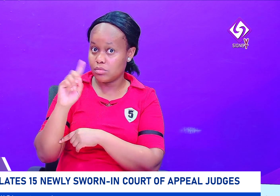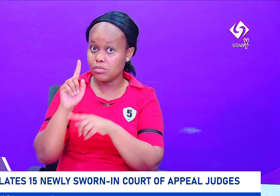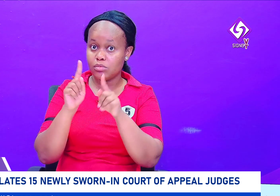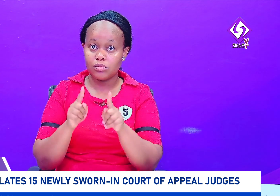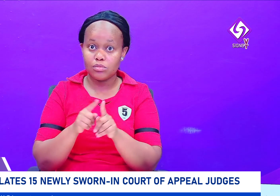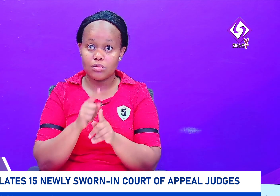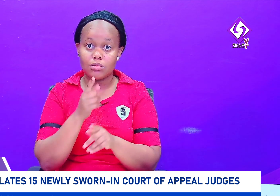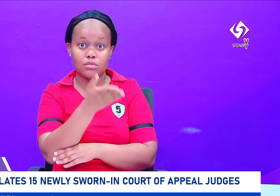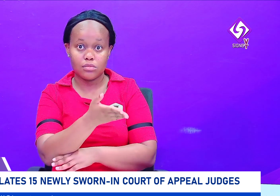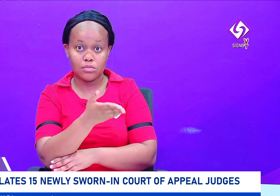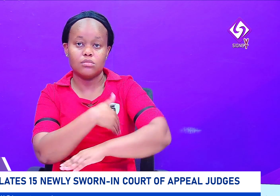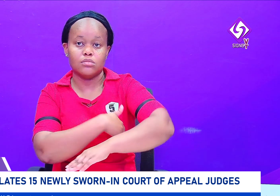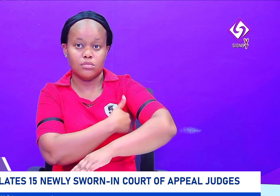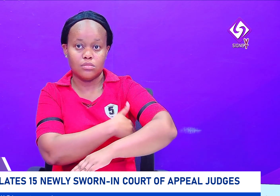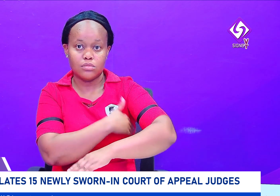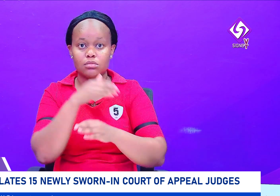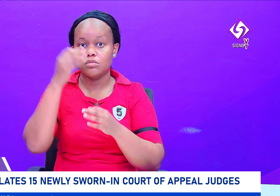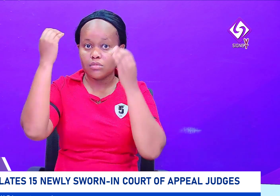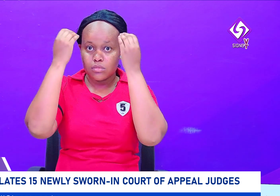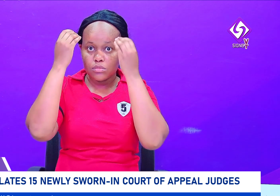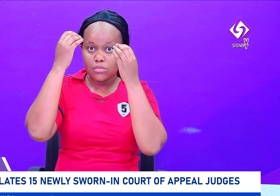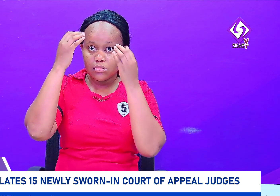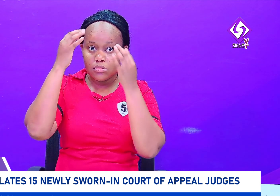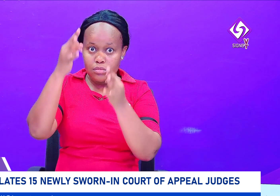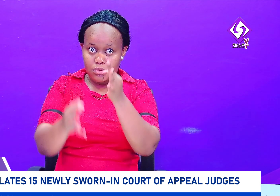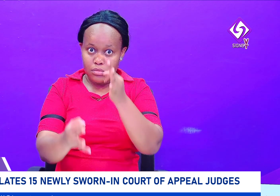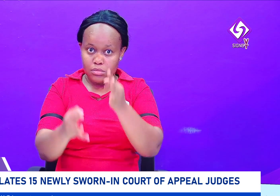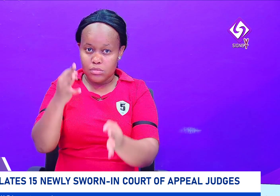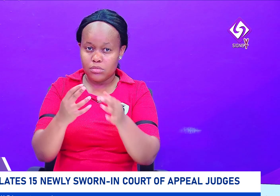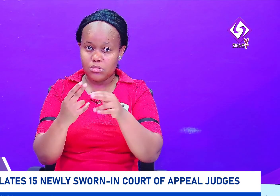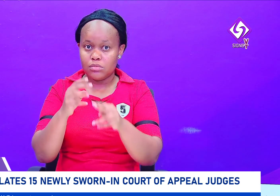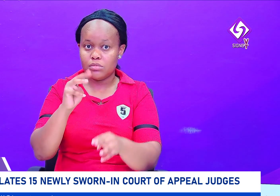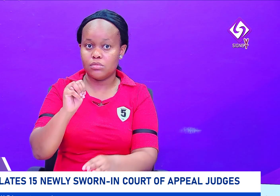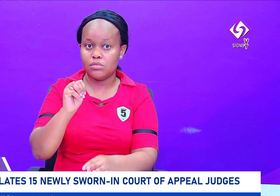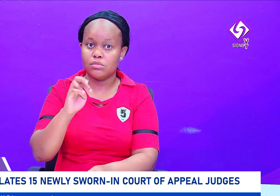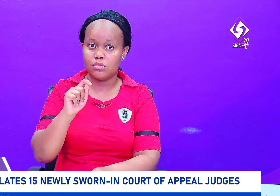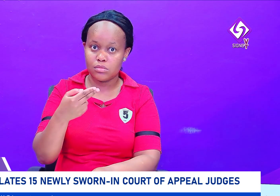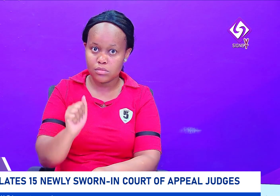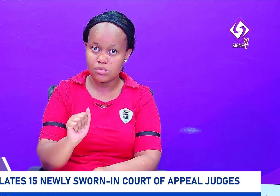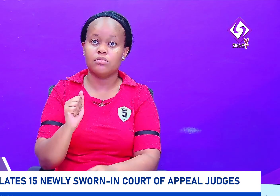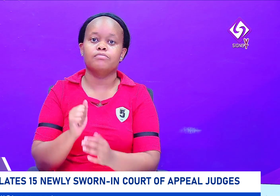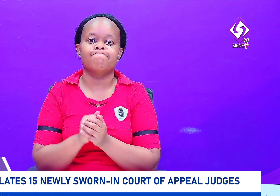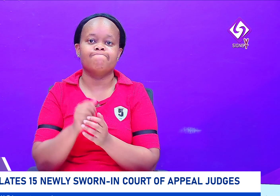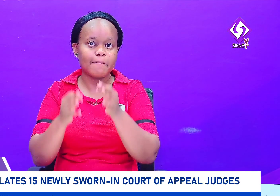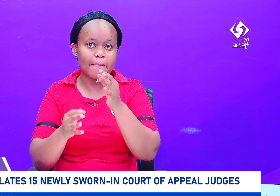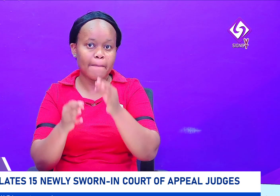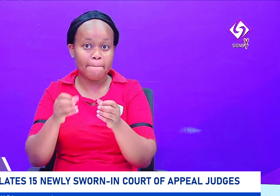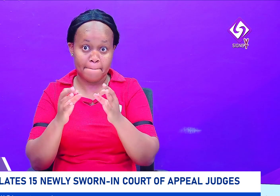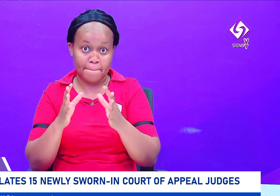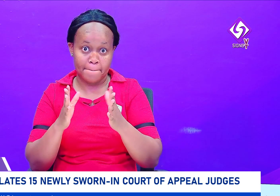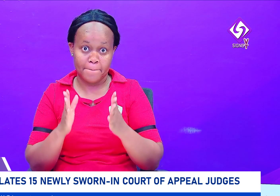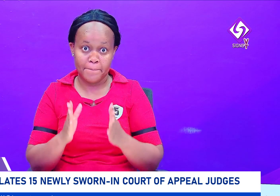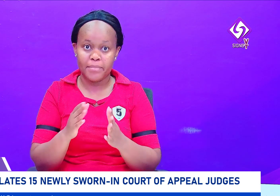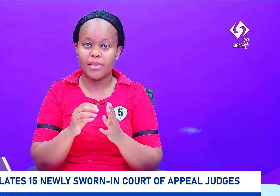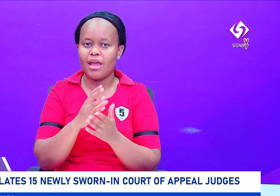at State House, Nairobi, and attended by Chief Justice Martha Koome and senior judicial officers